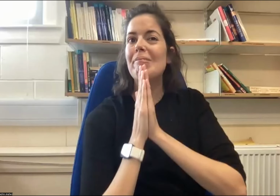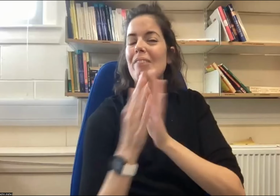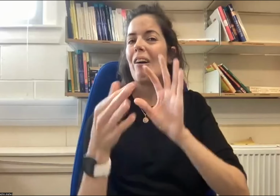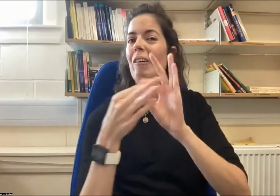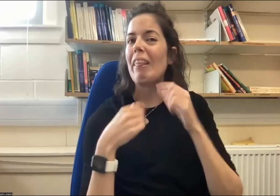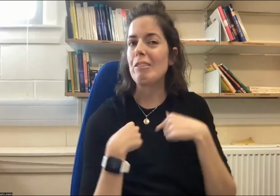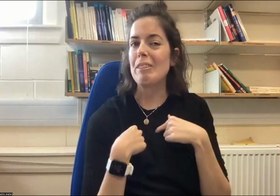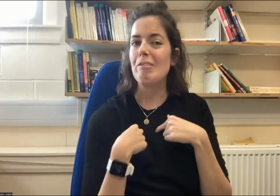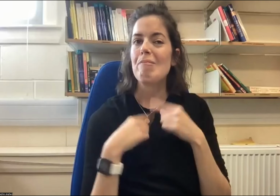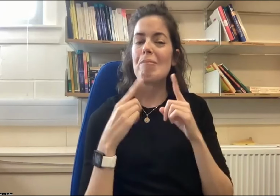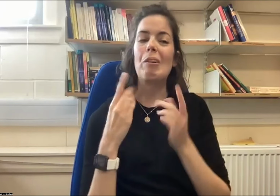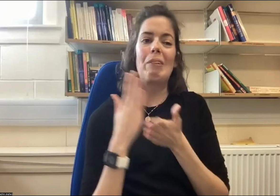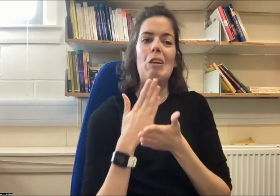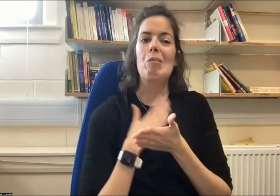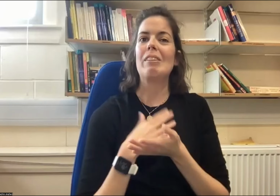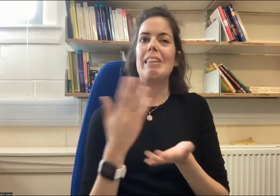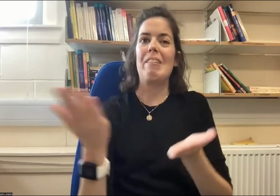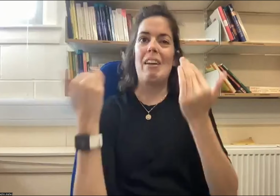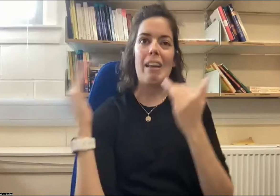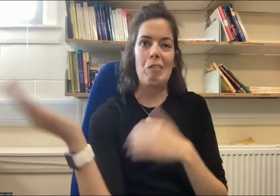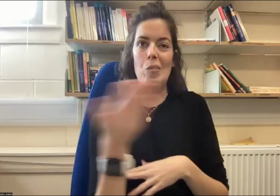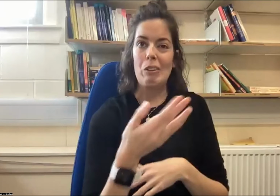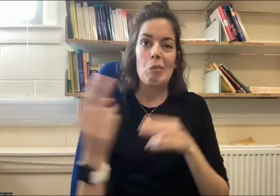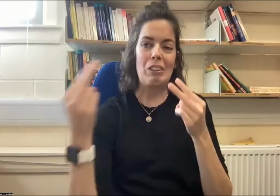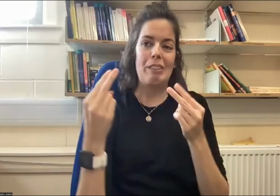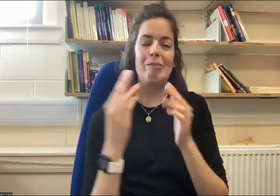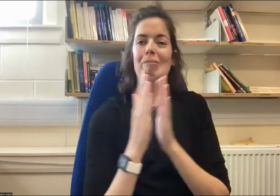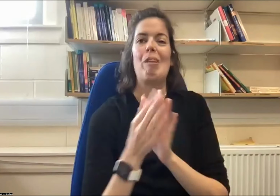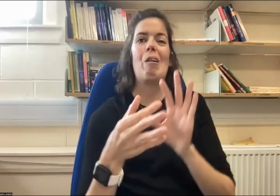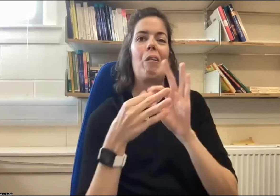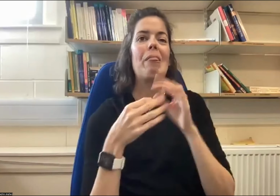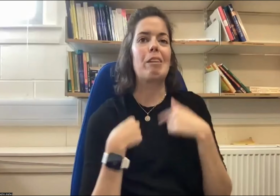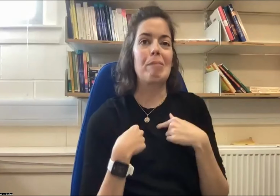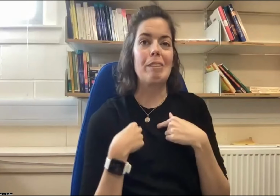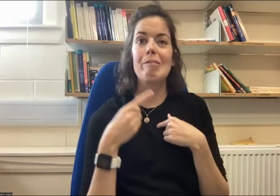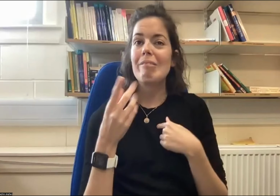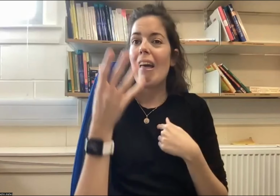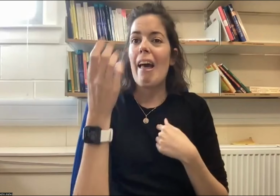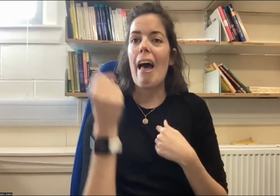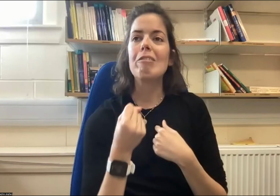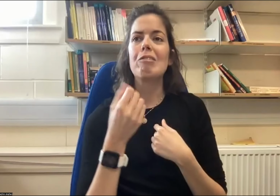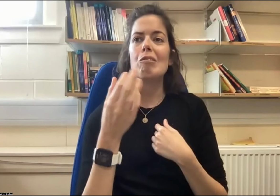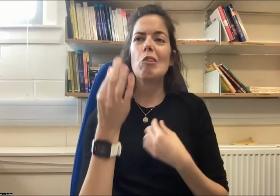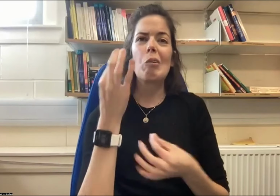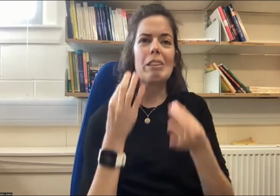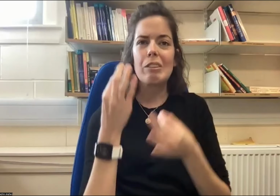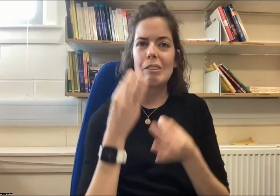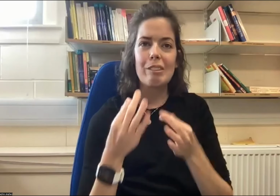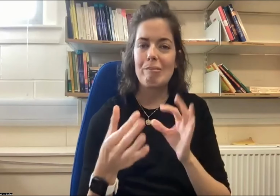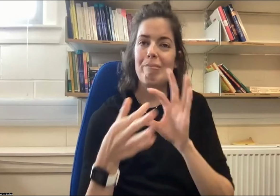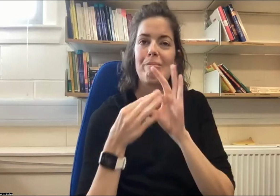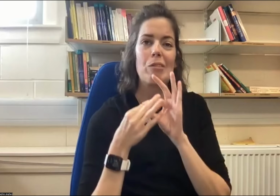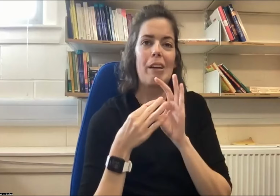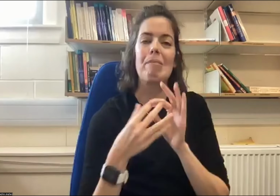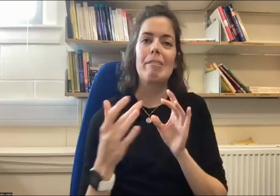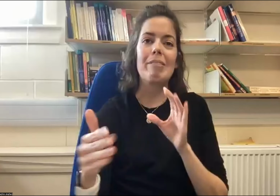Now, at the start, I said, if there's any deaf lesbians out there watching this, please contact me. But actually, I want to open that invitation up to